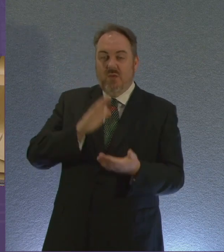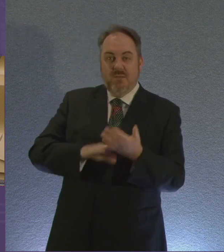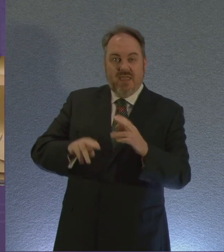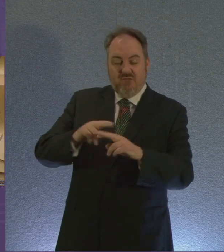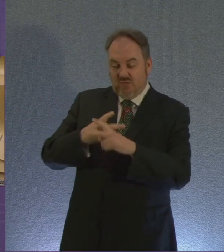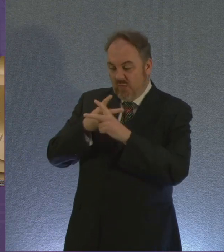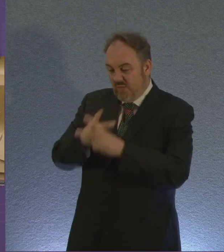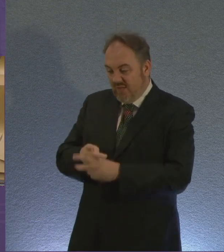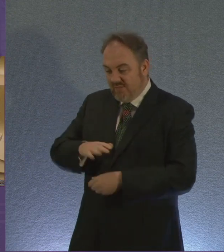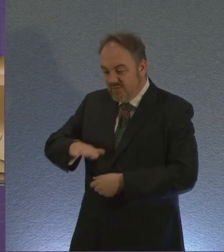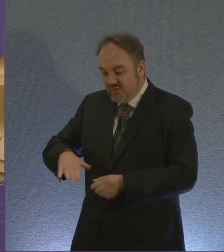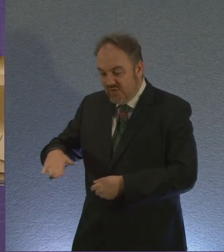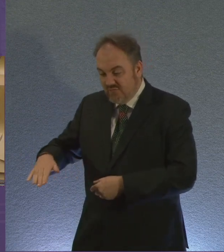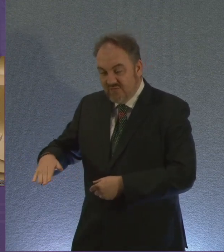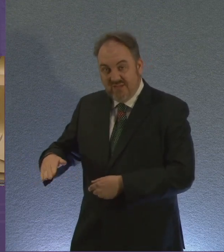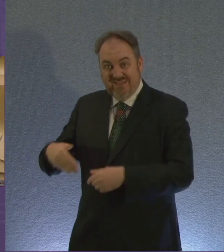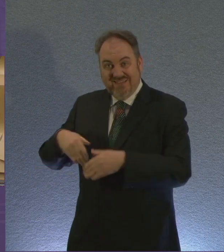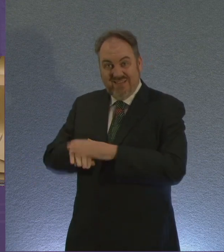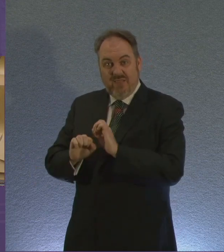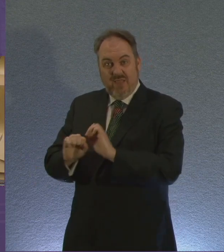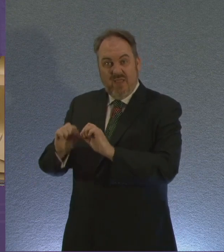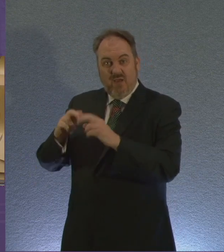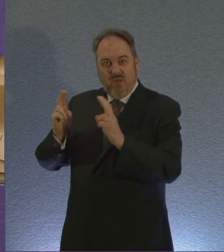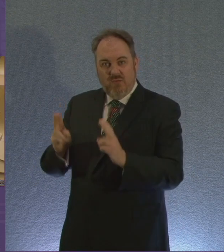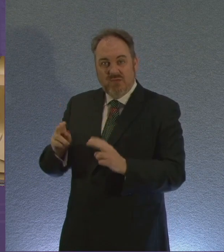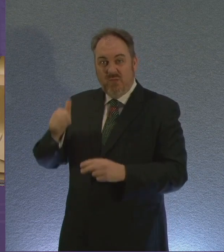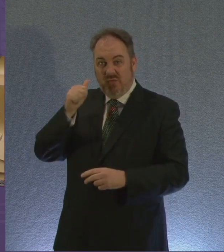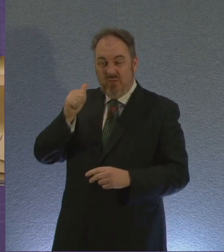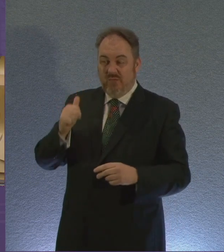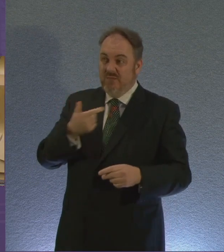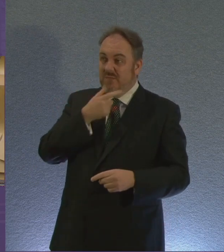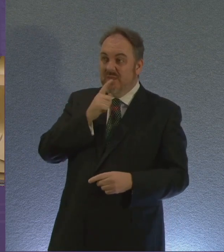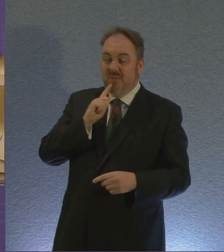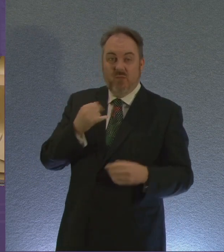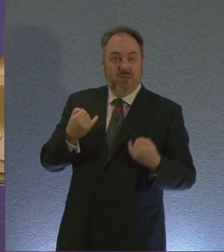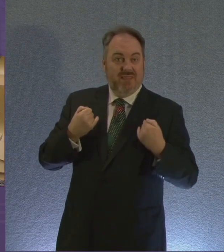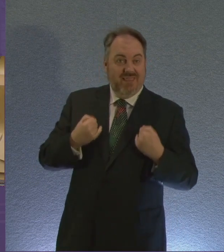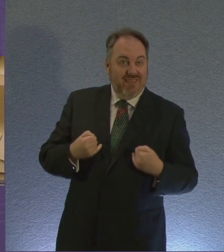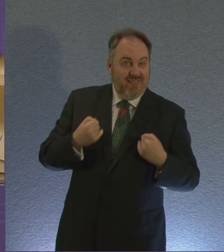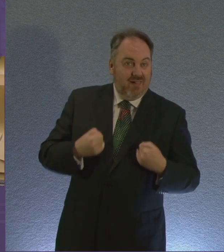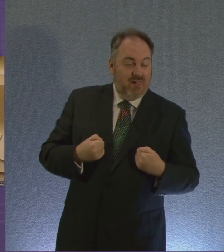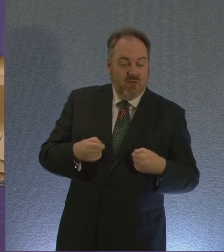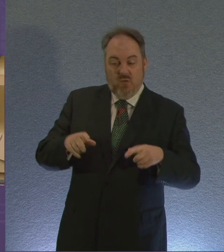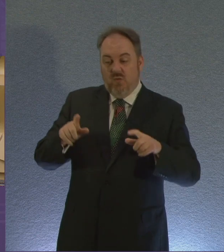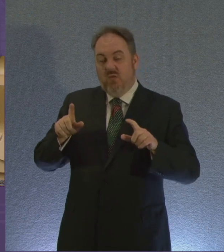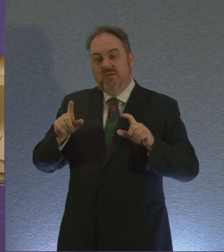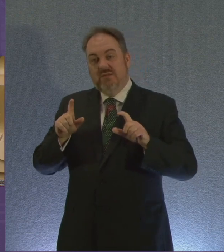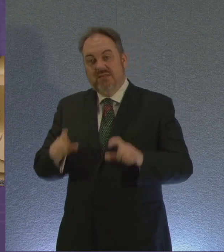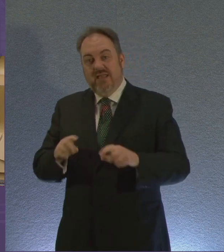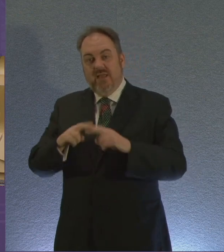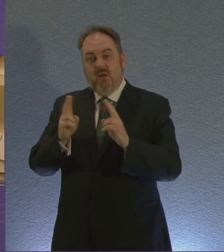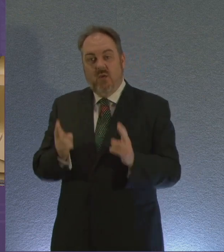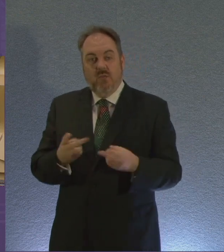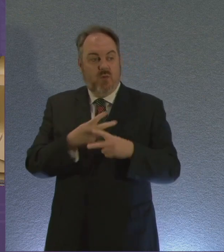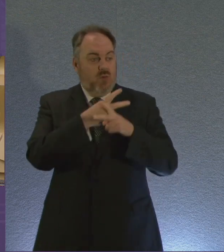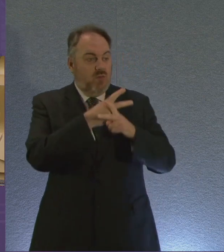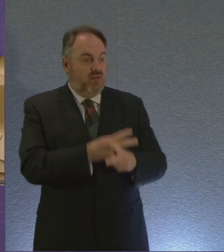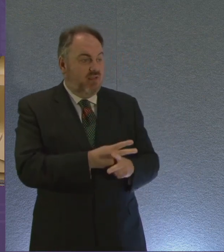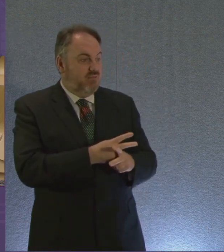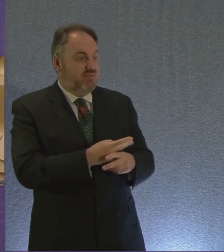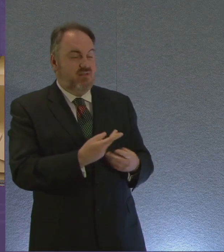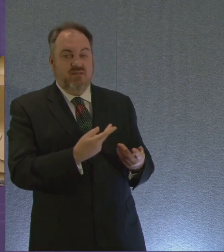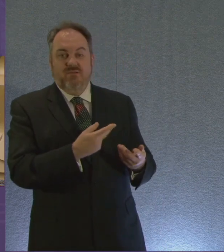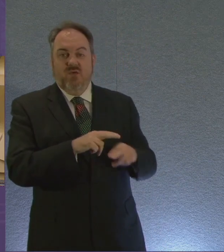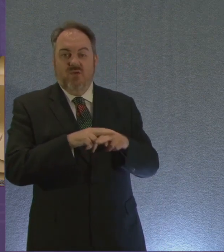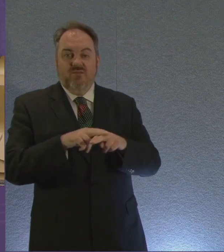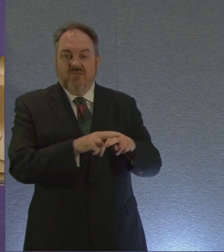home, and we are very aware that people will be off work through their own ill health or because they are caring for loved ones. This is no different